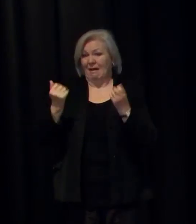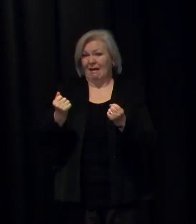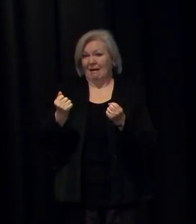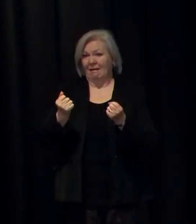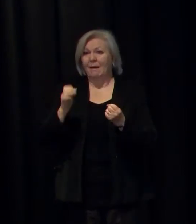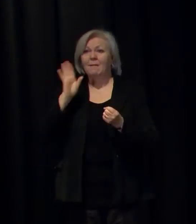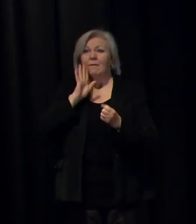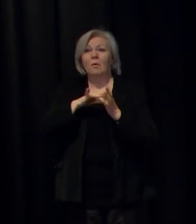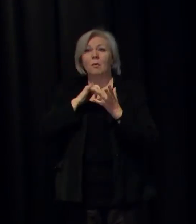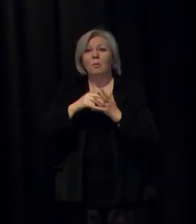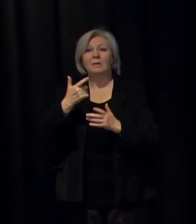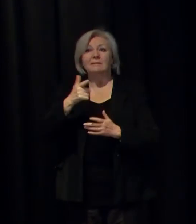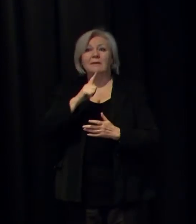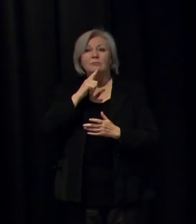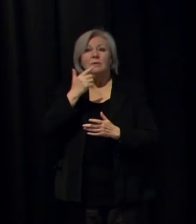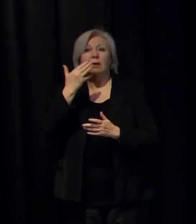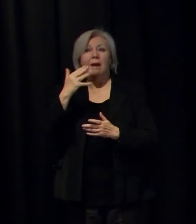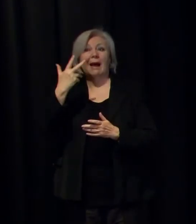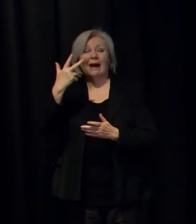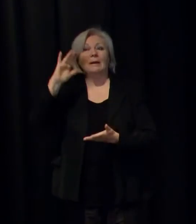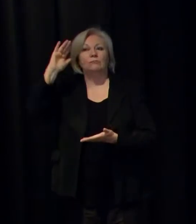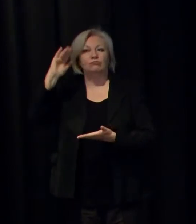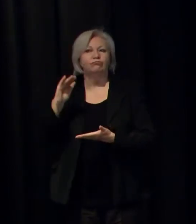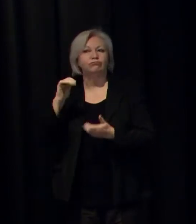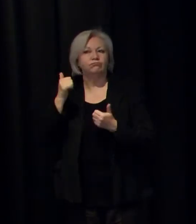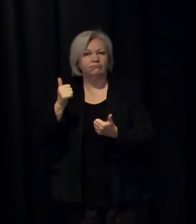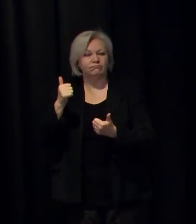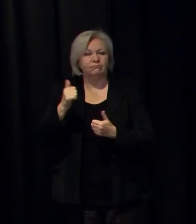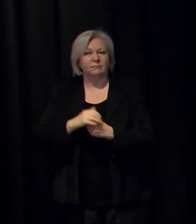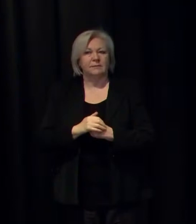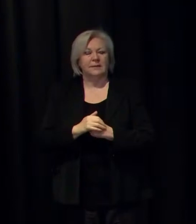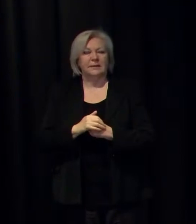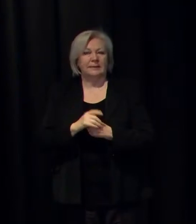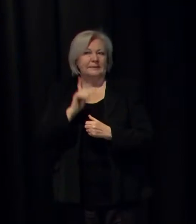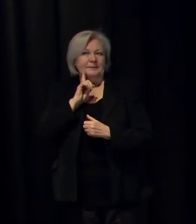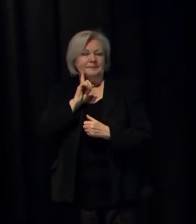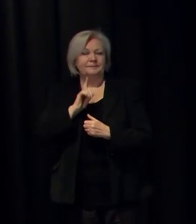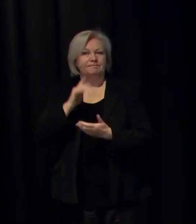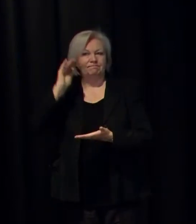down from 798 people just the day before.